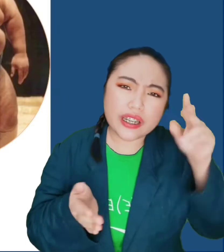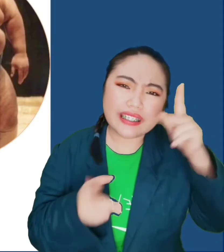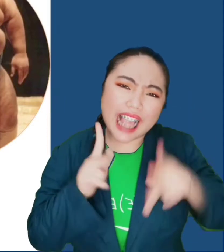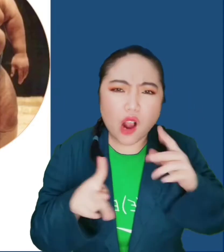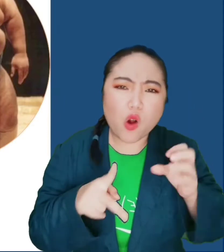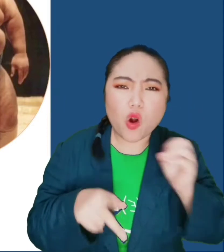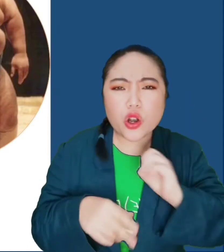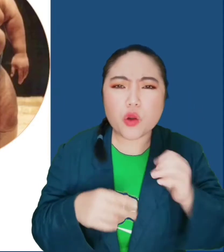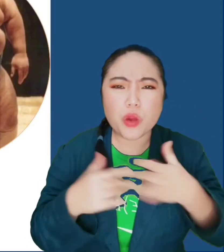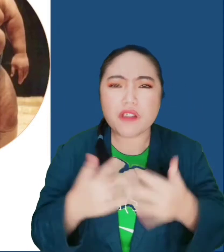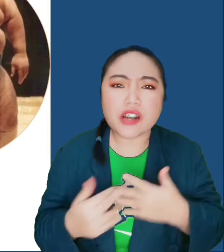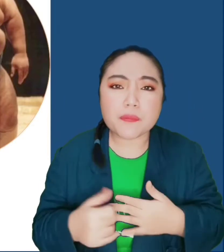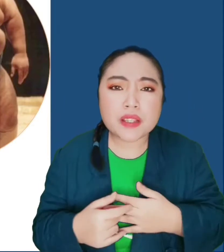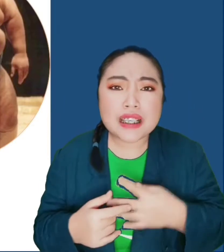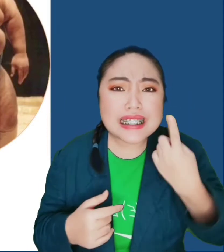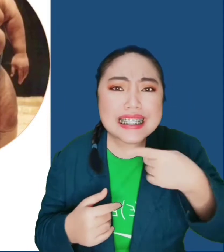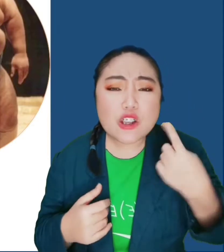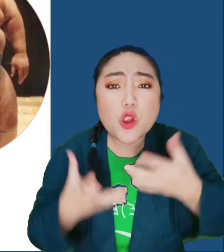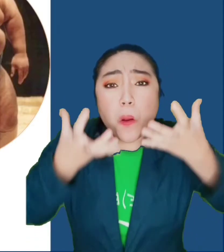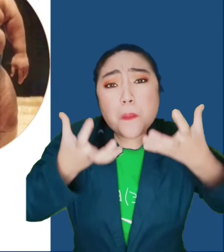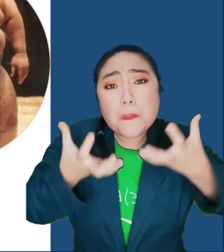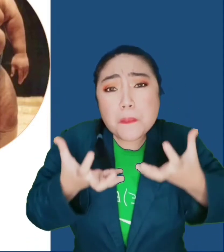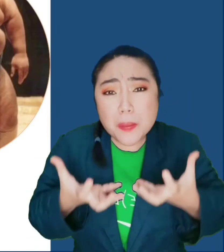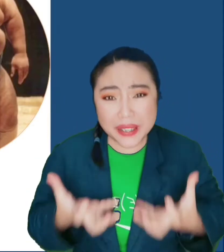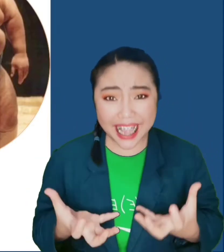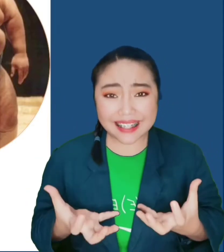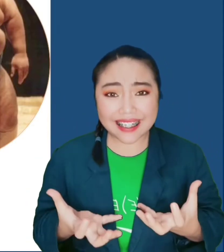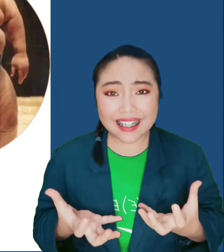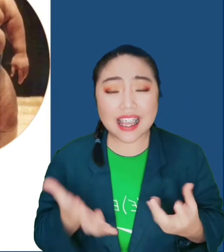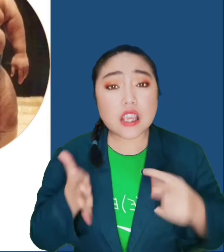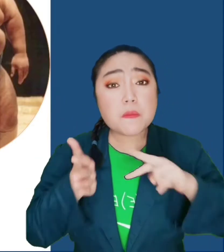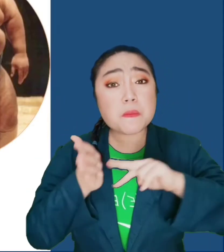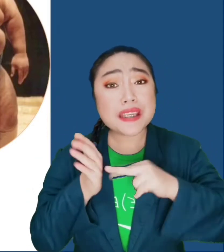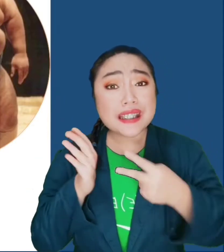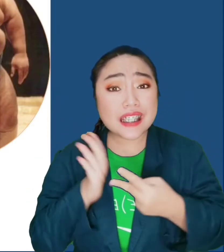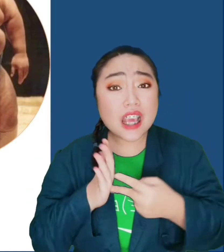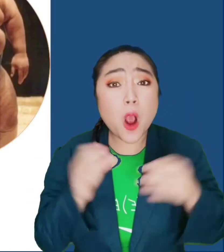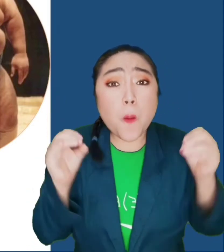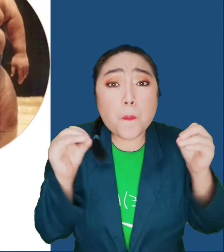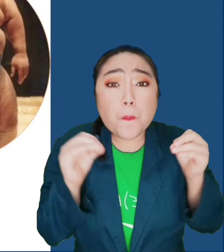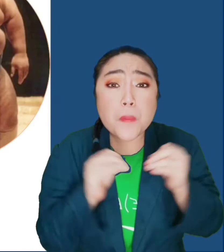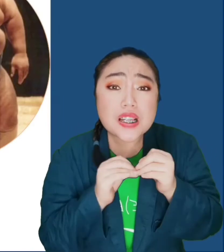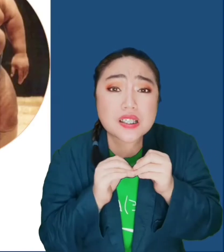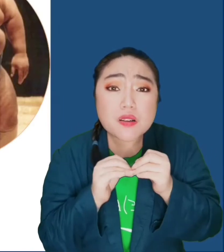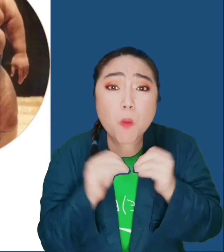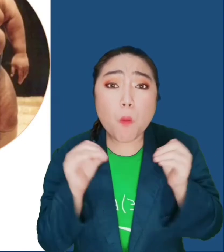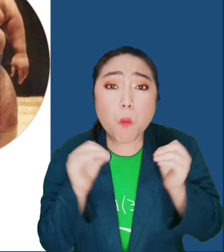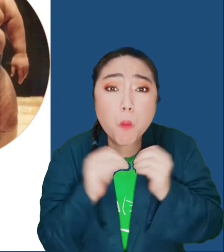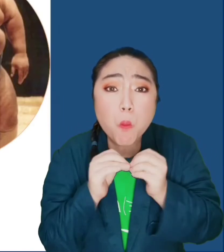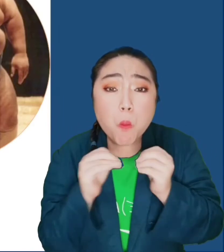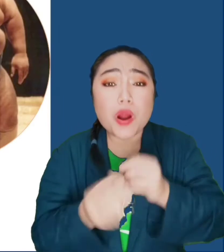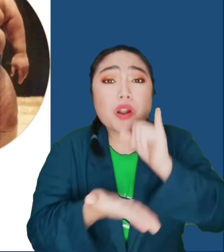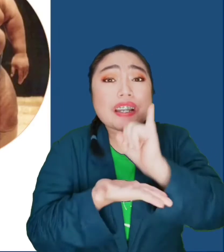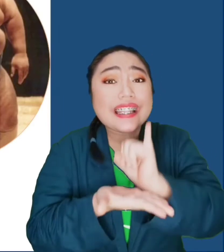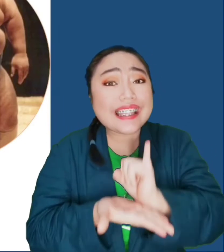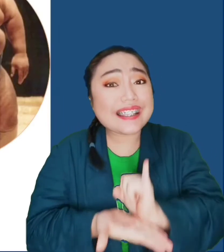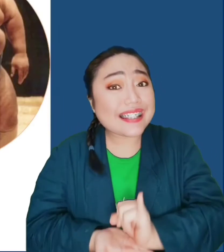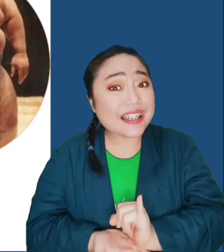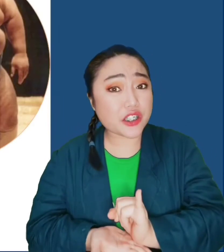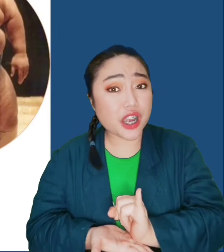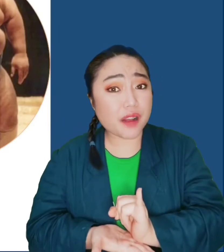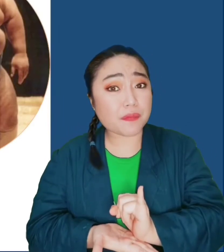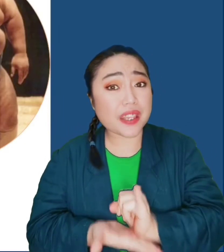if an object or a person is heavy, it means it has more